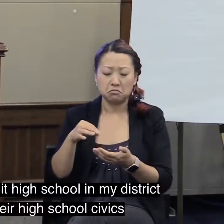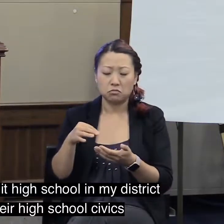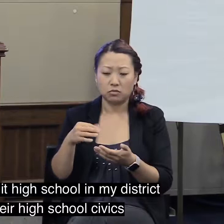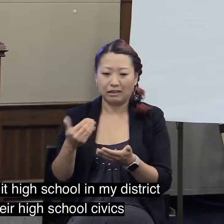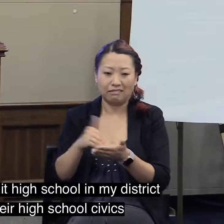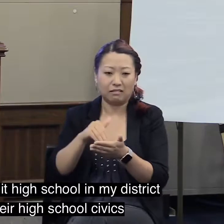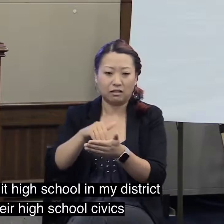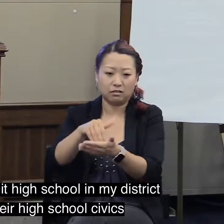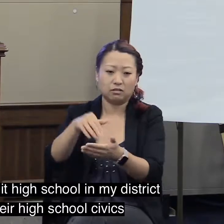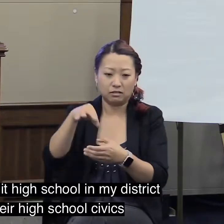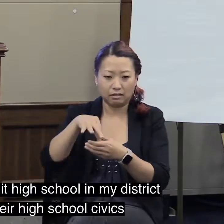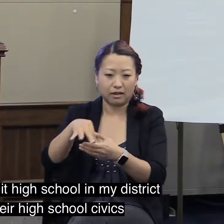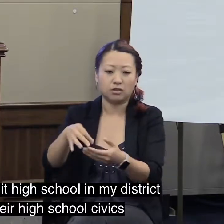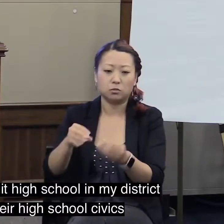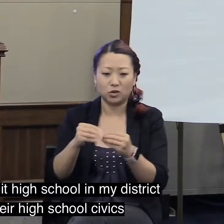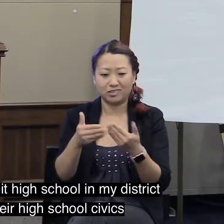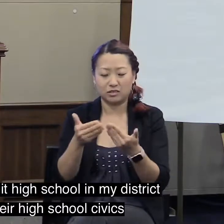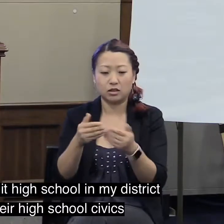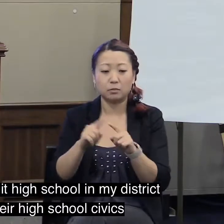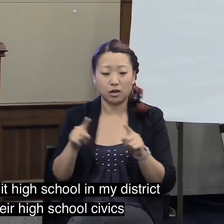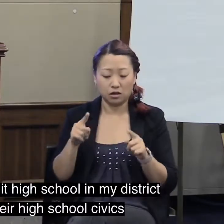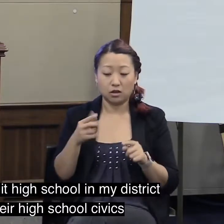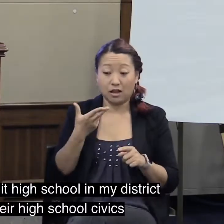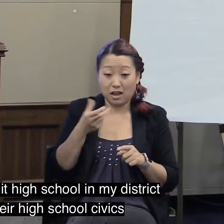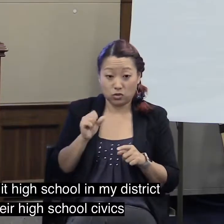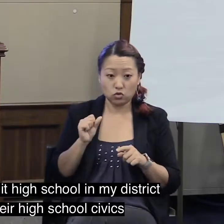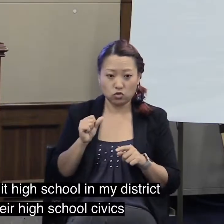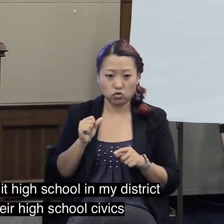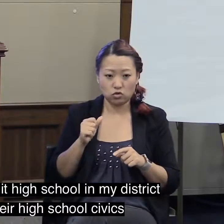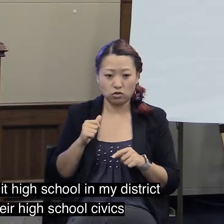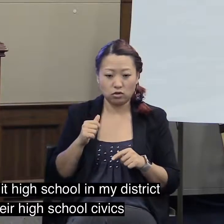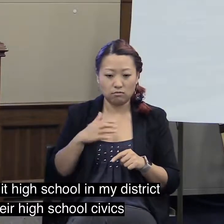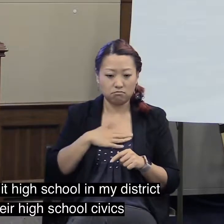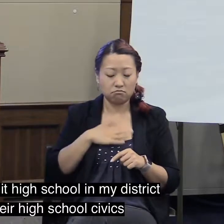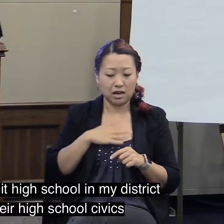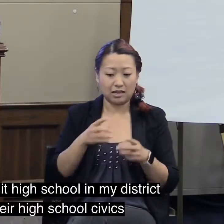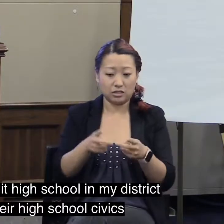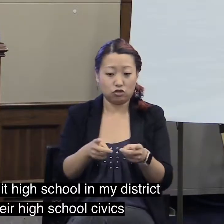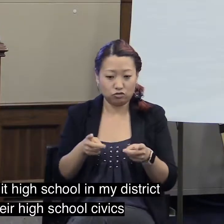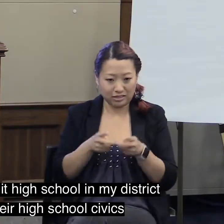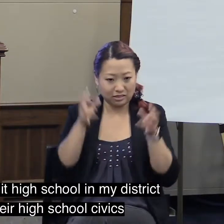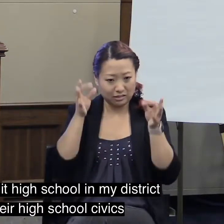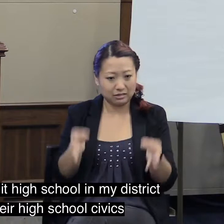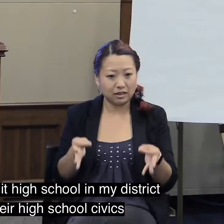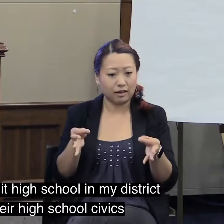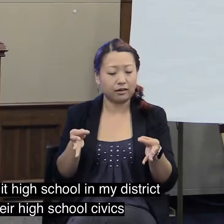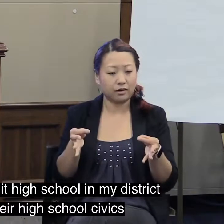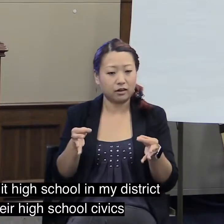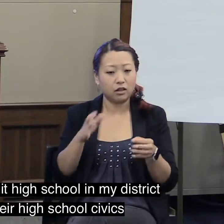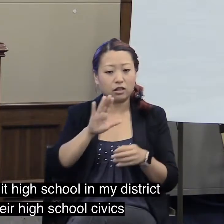school, a Jesuit high school, that in my district, who had decided that their